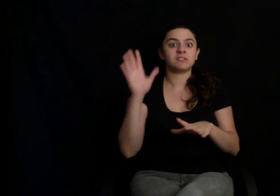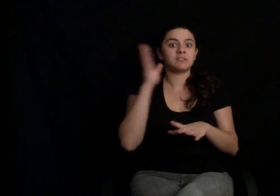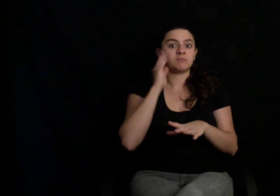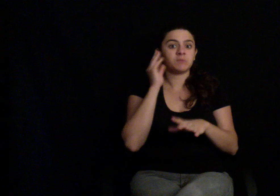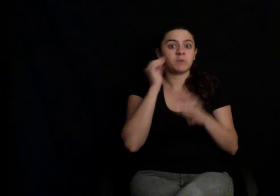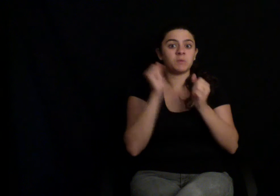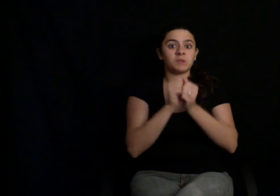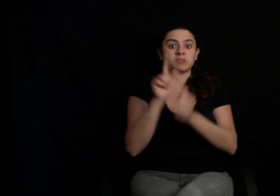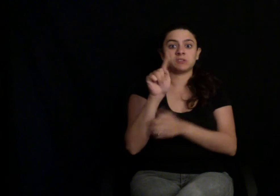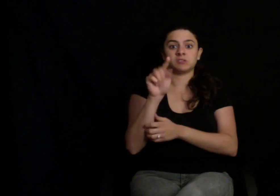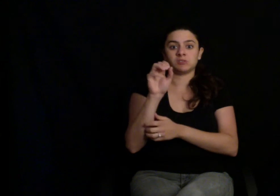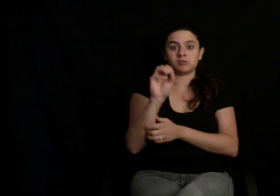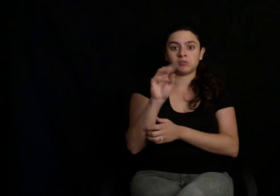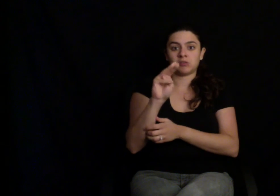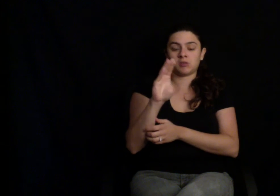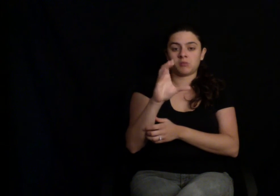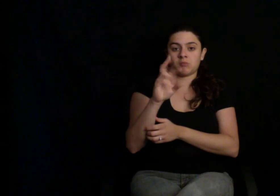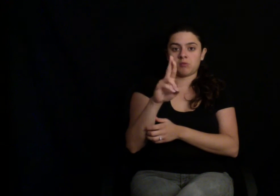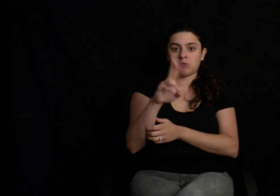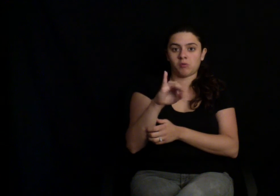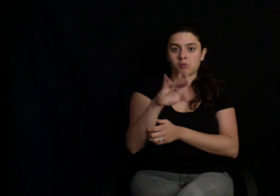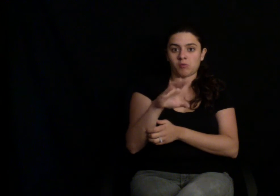how he founded r/nofap.